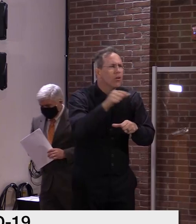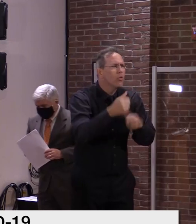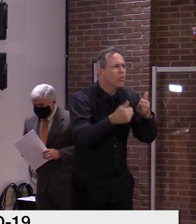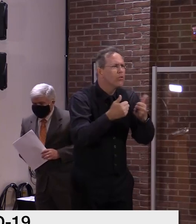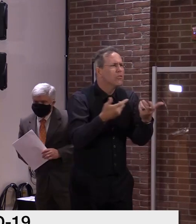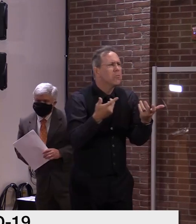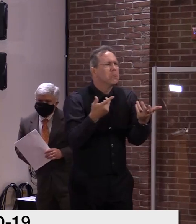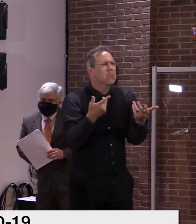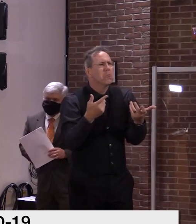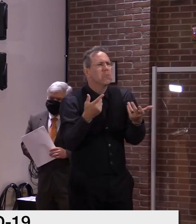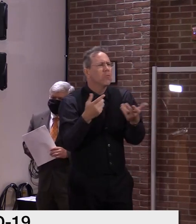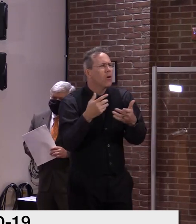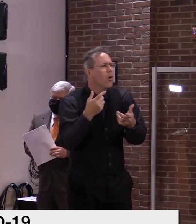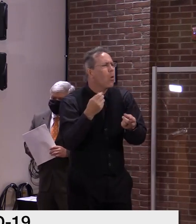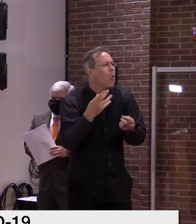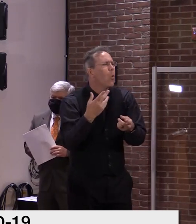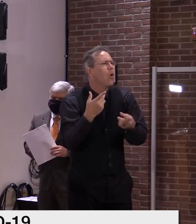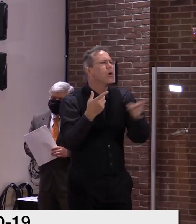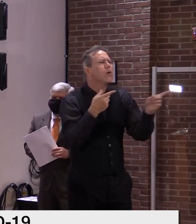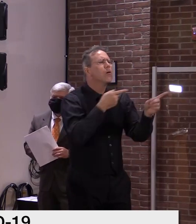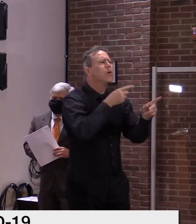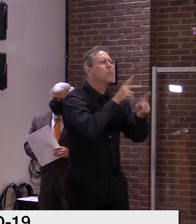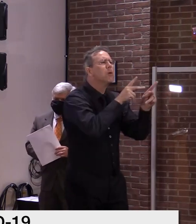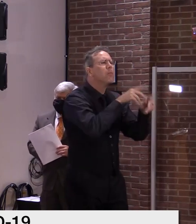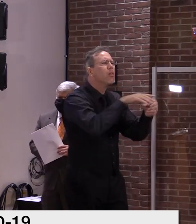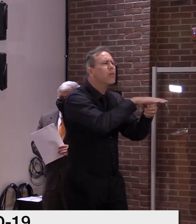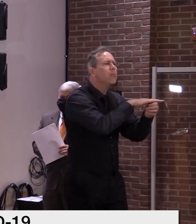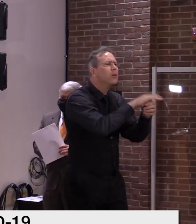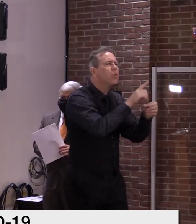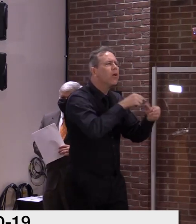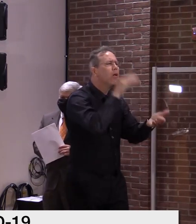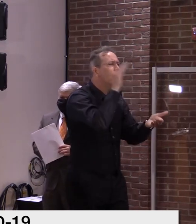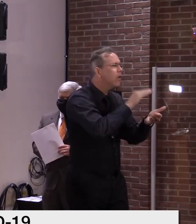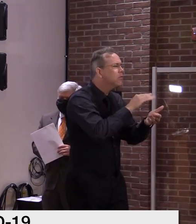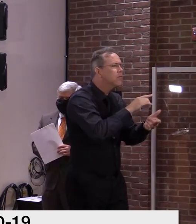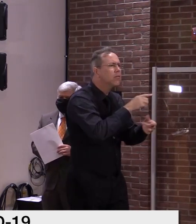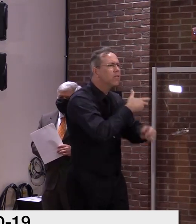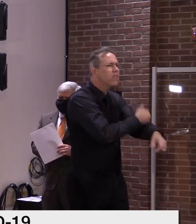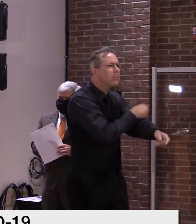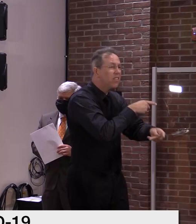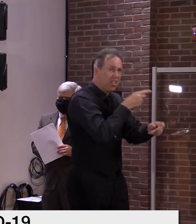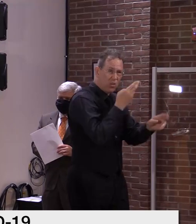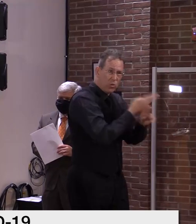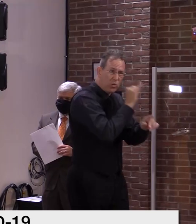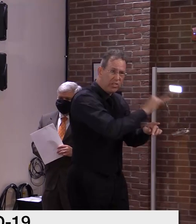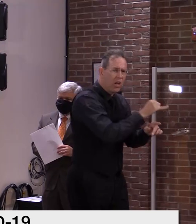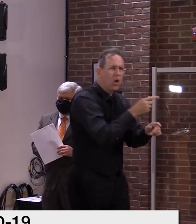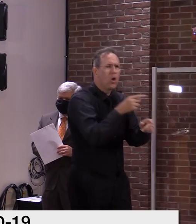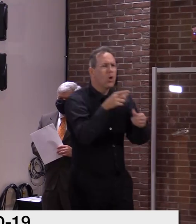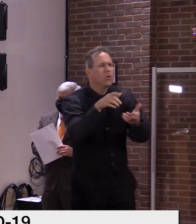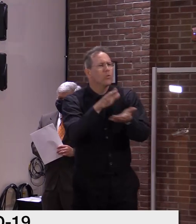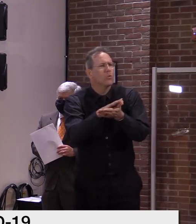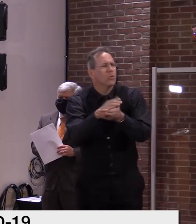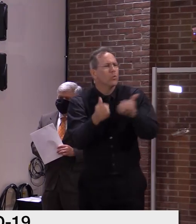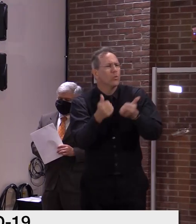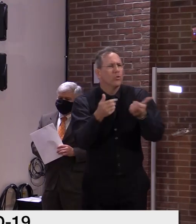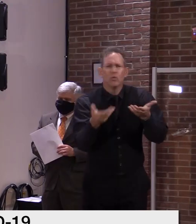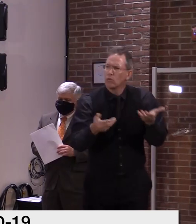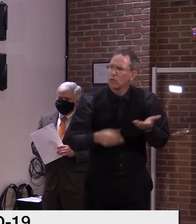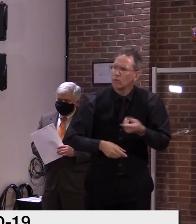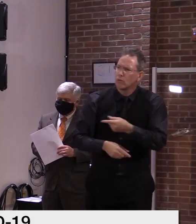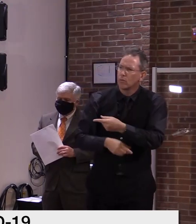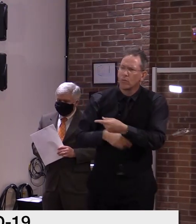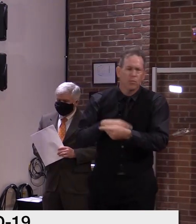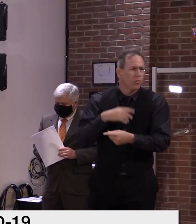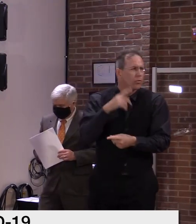of like the barnstorming effort? Yeah, I believe we formulated the plan based on inventory that we know we're going to get,